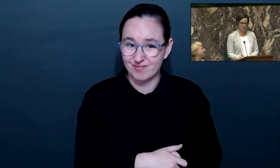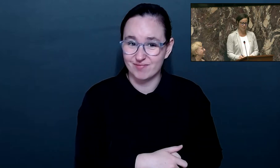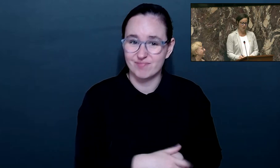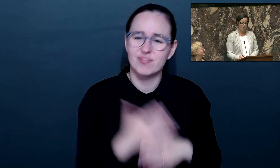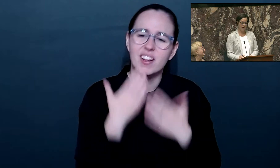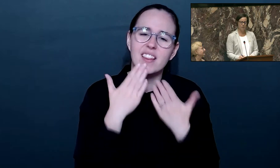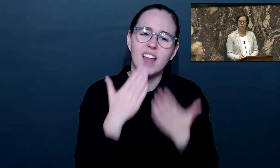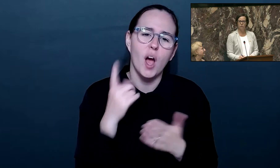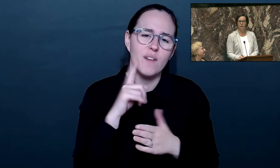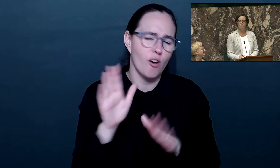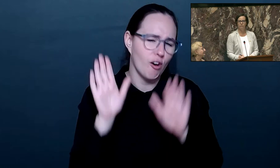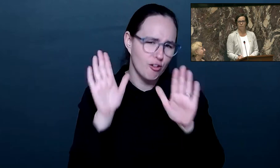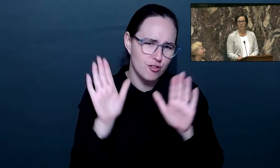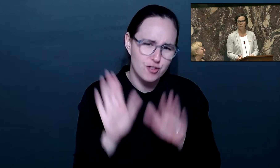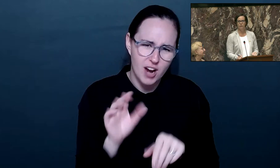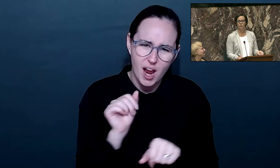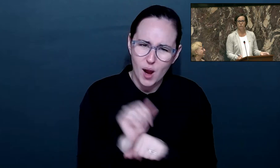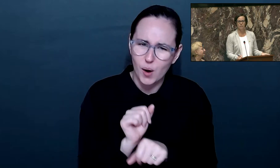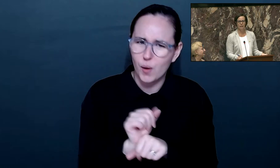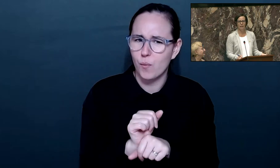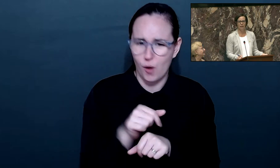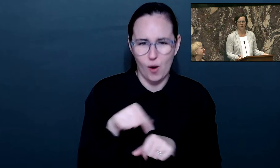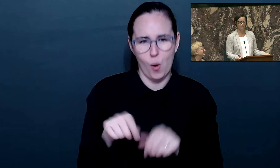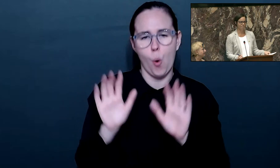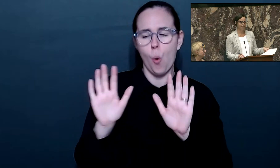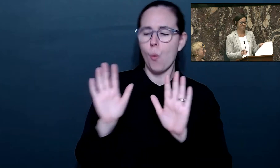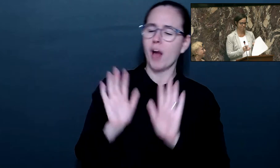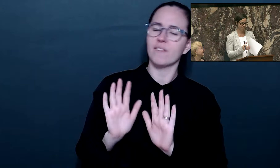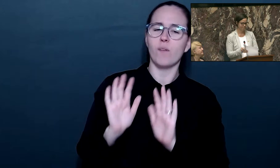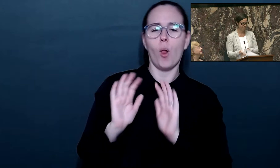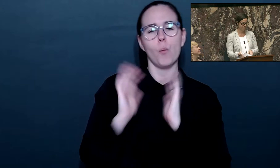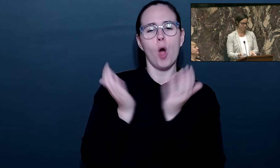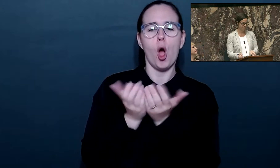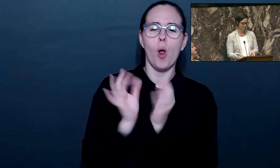it has on the children and families of the Oceanside area.